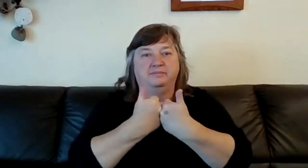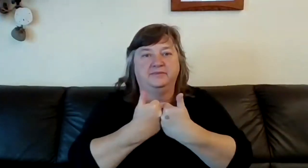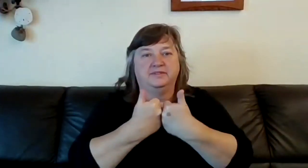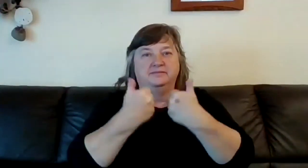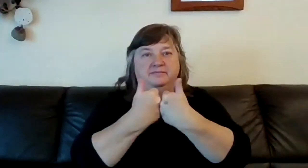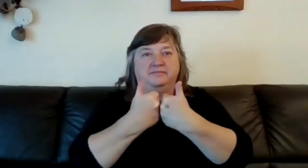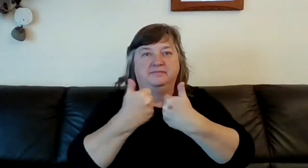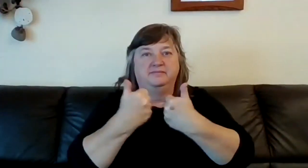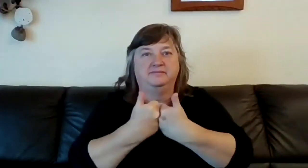Games.